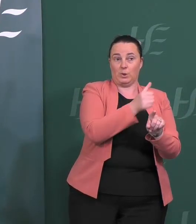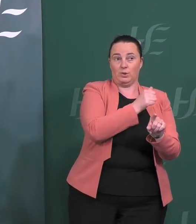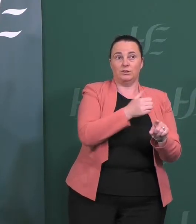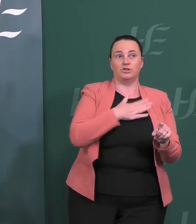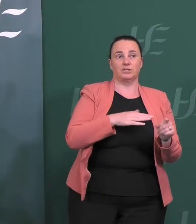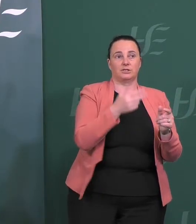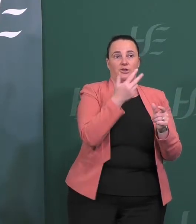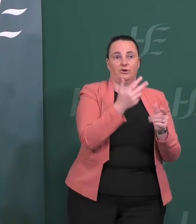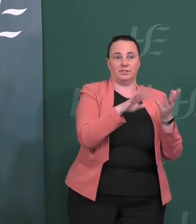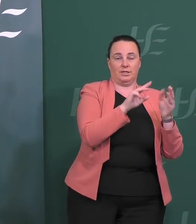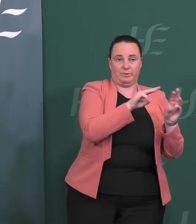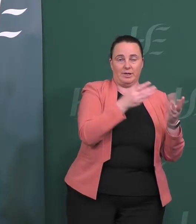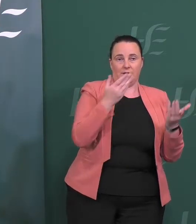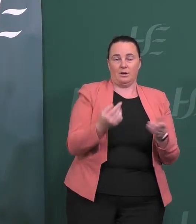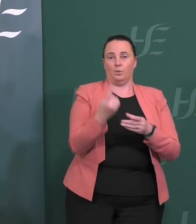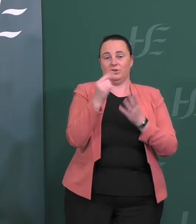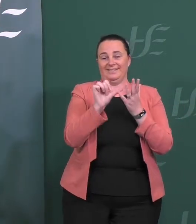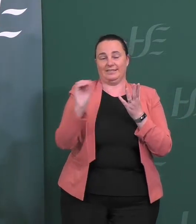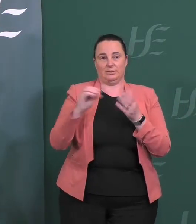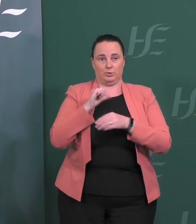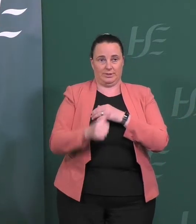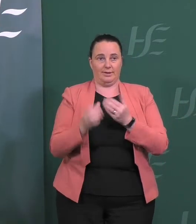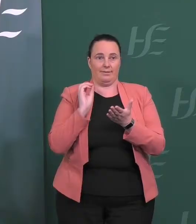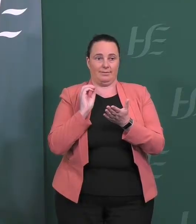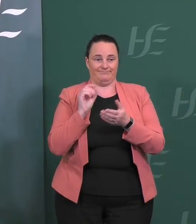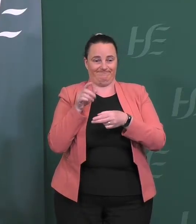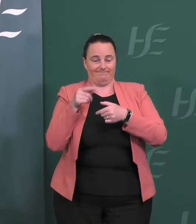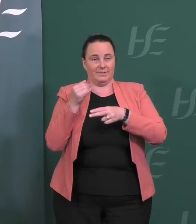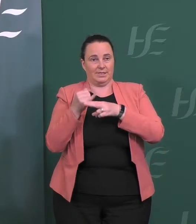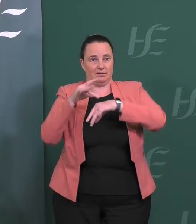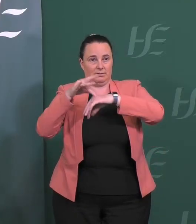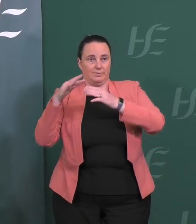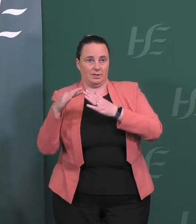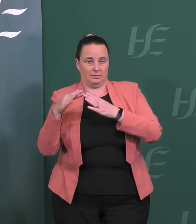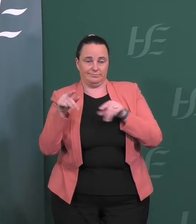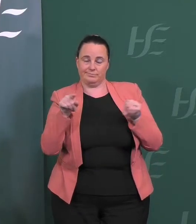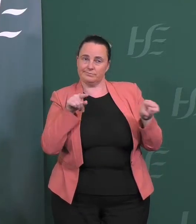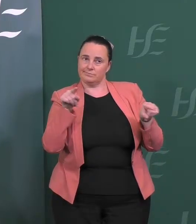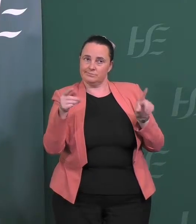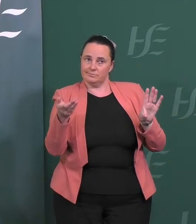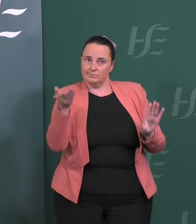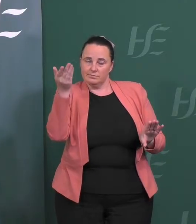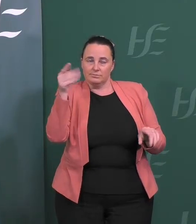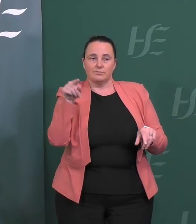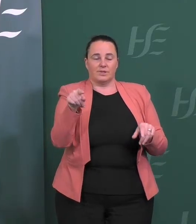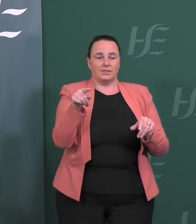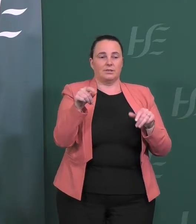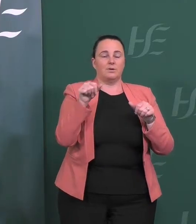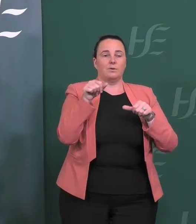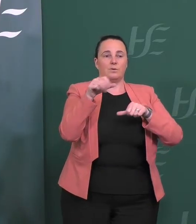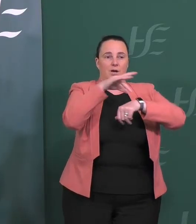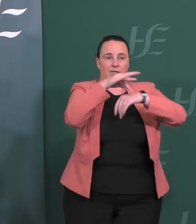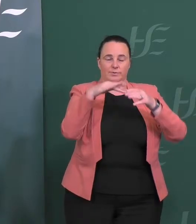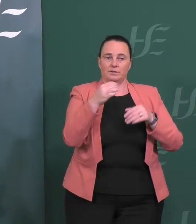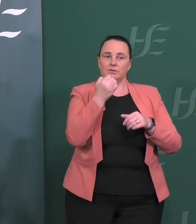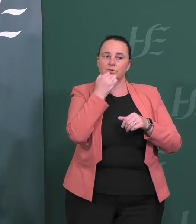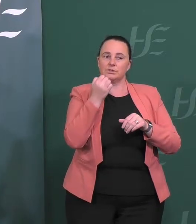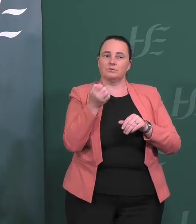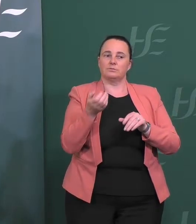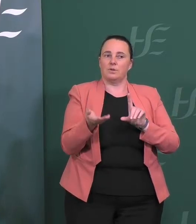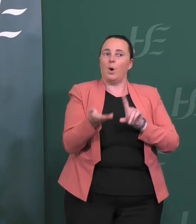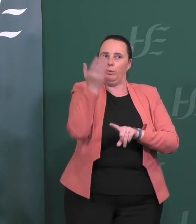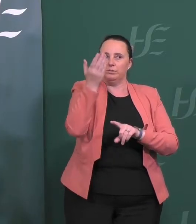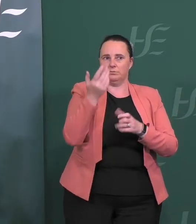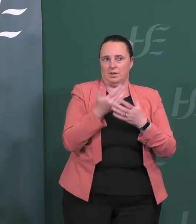hospital compared to that 160 today. So hospital attendances, as you've seen over the last few days, are up